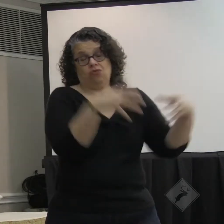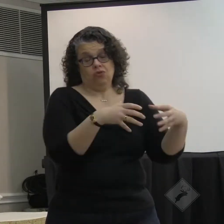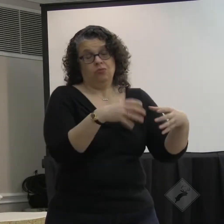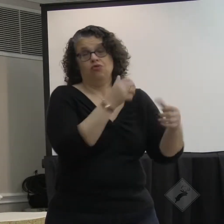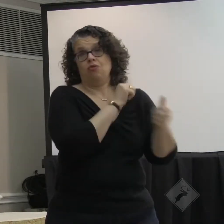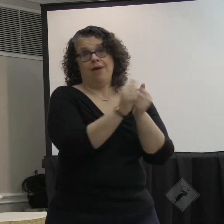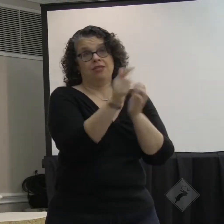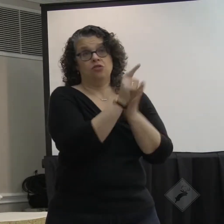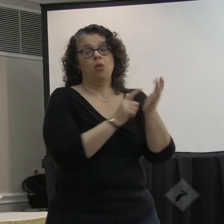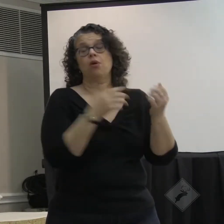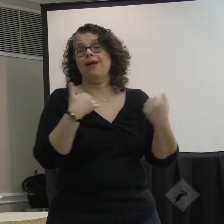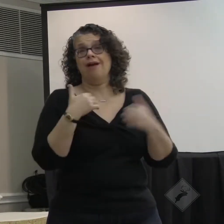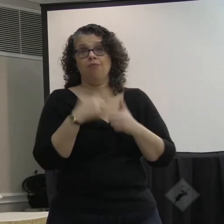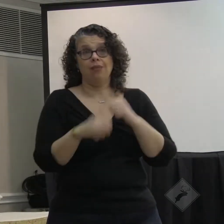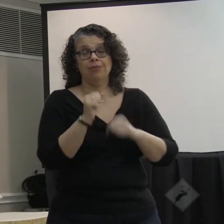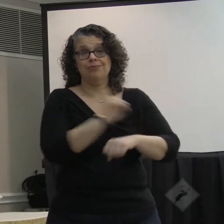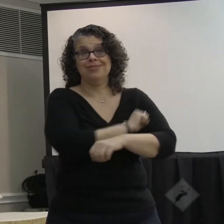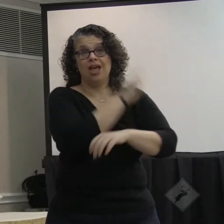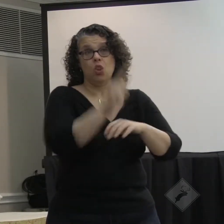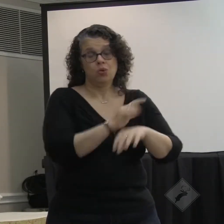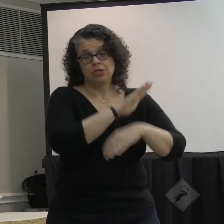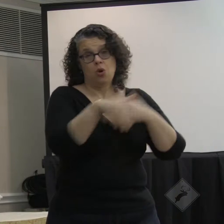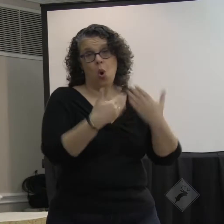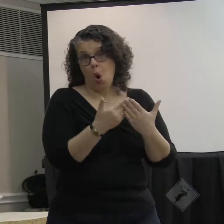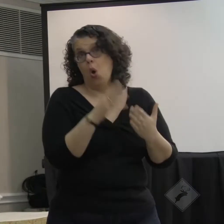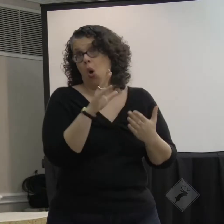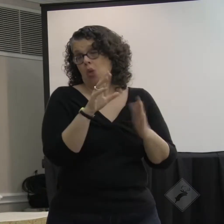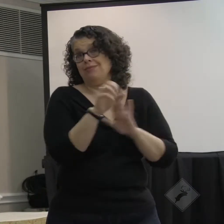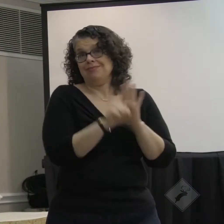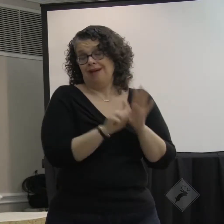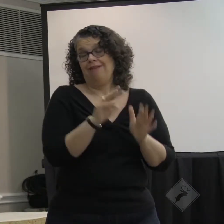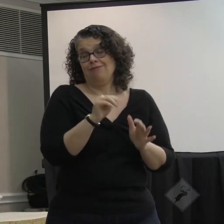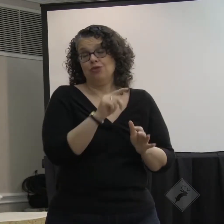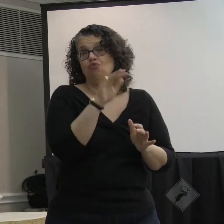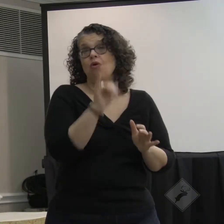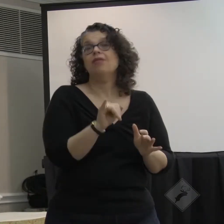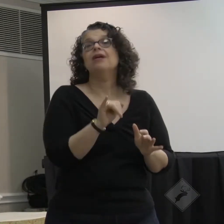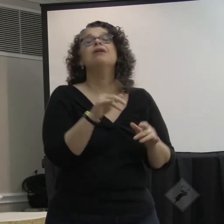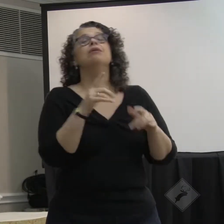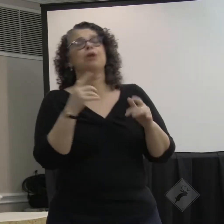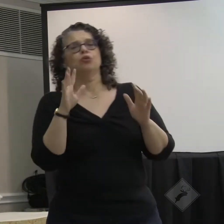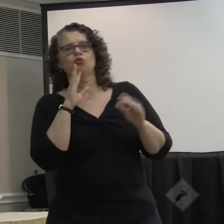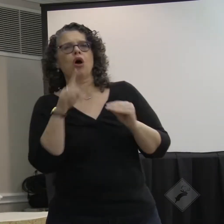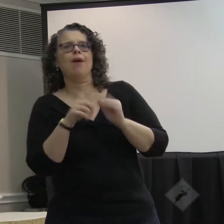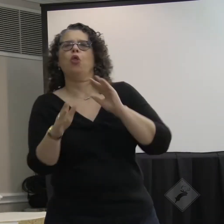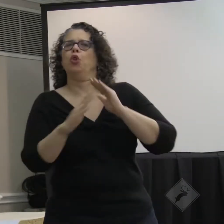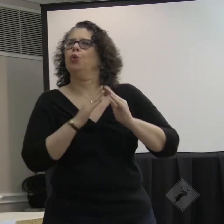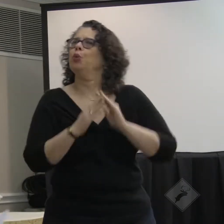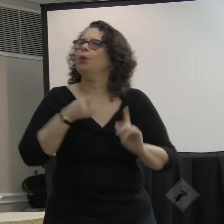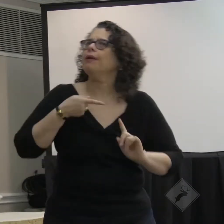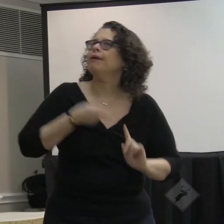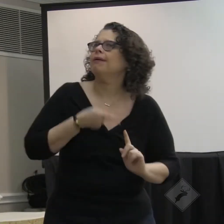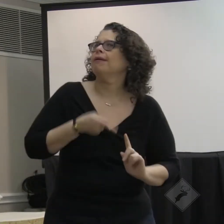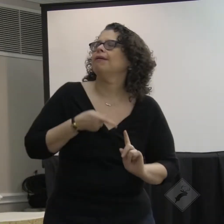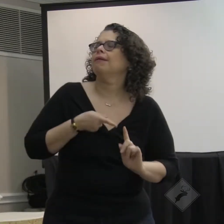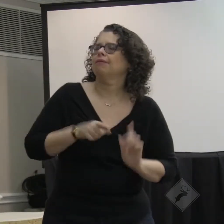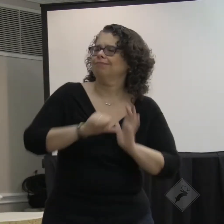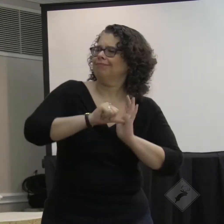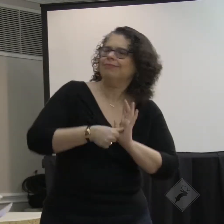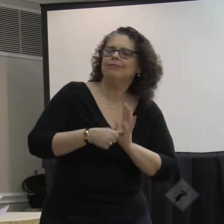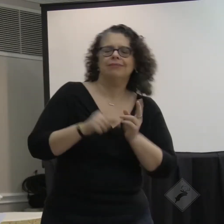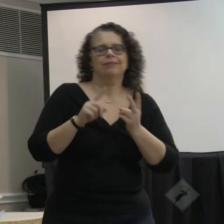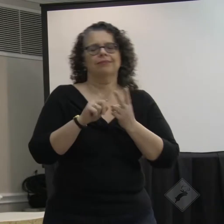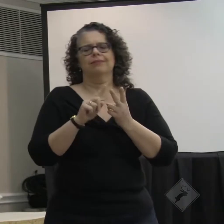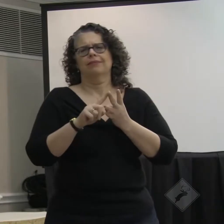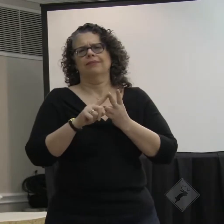trouble in St. Louis and the rest of Missouri. What you do is you talk about our community. You talk about the fact that